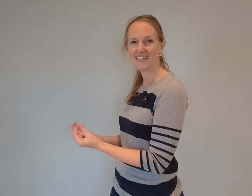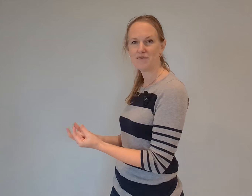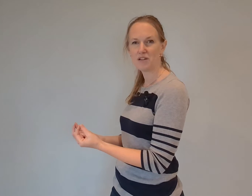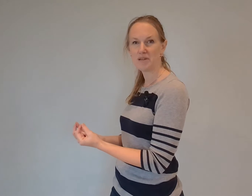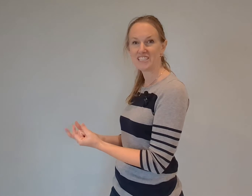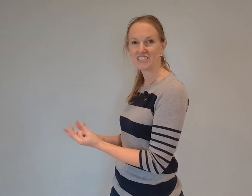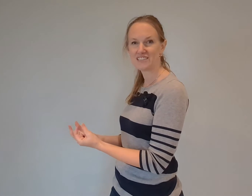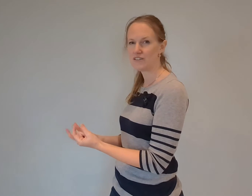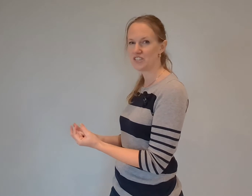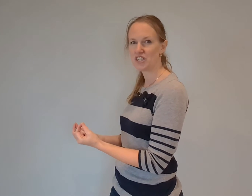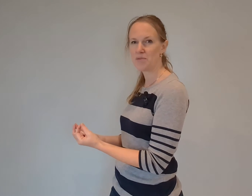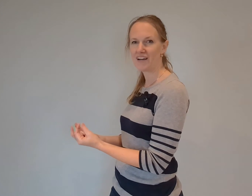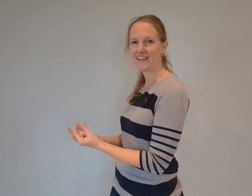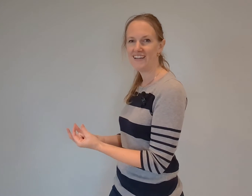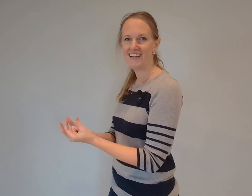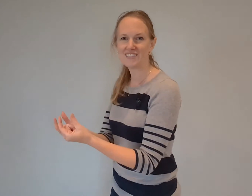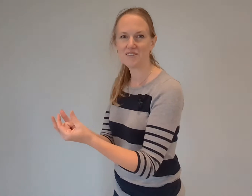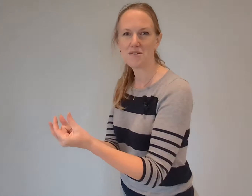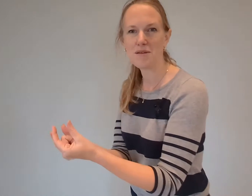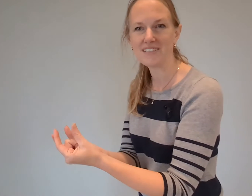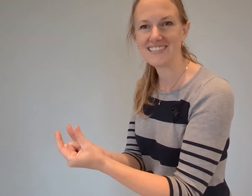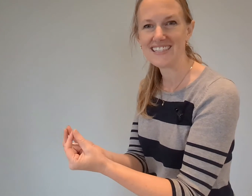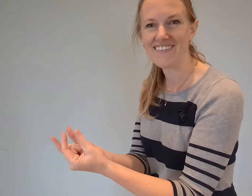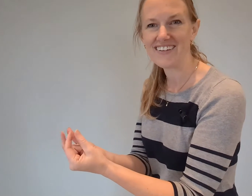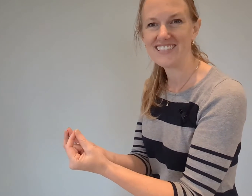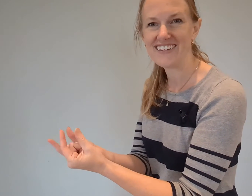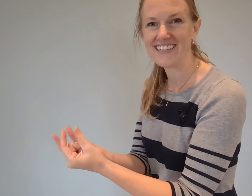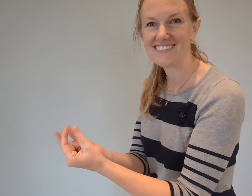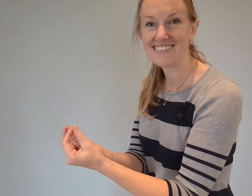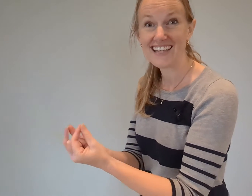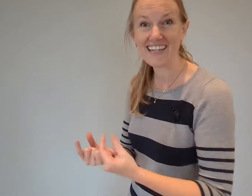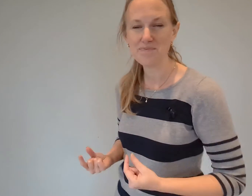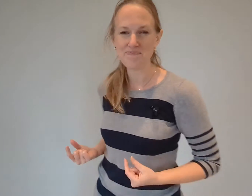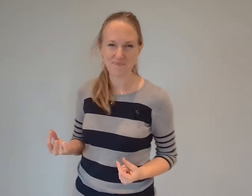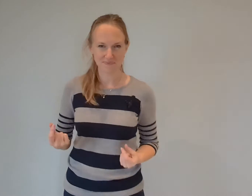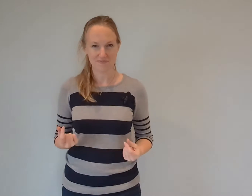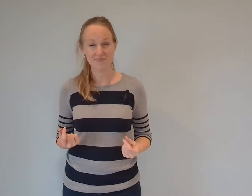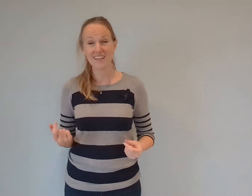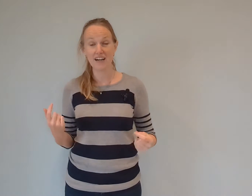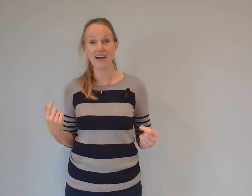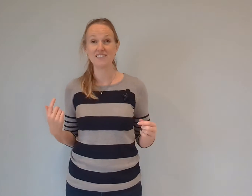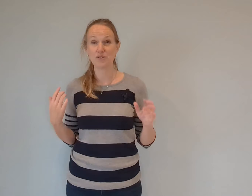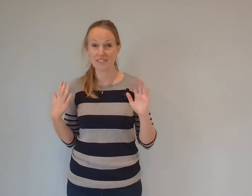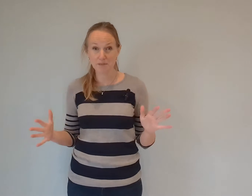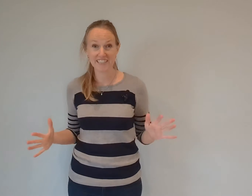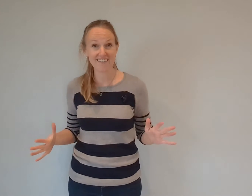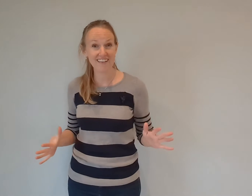you have little pinchers. You don't have to turn your body. Just want you to be able to see what I'm doing. Okay. So this particular